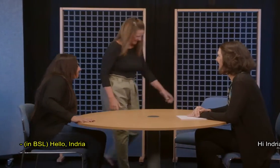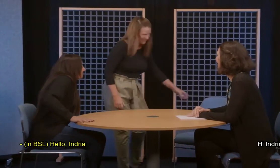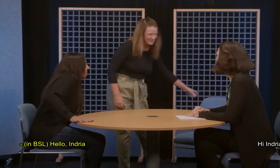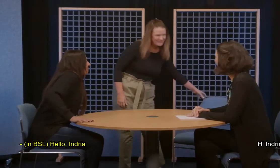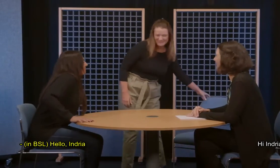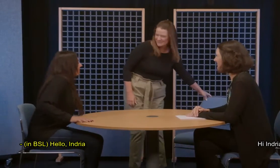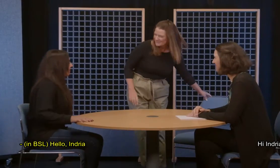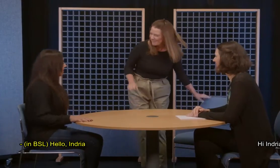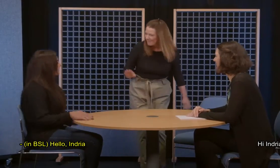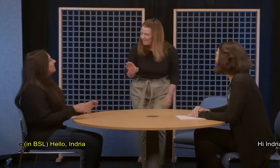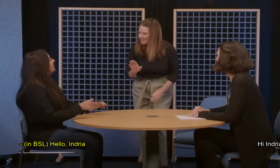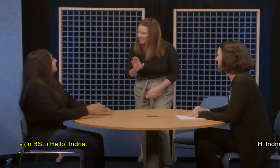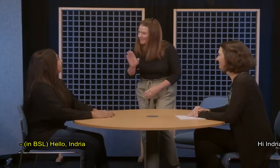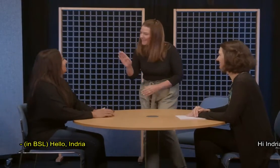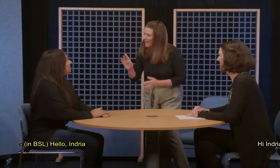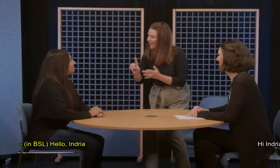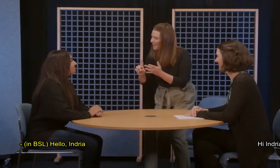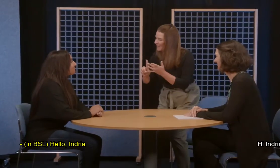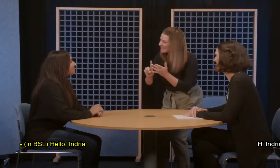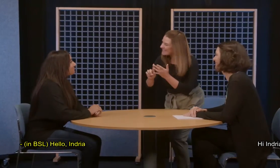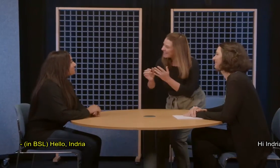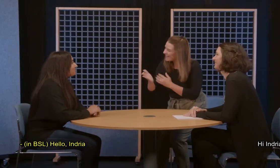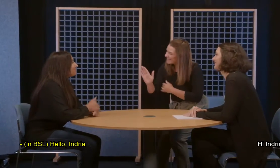Hi, Indira.